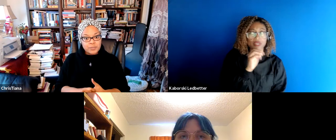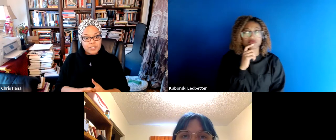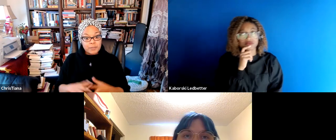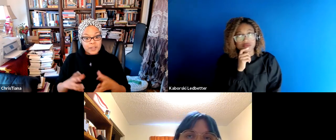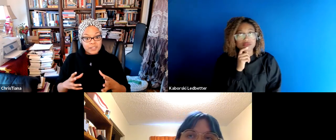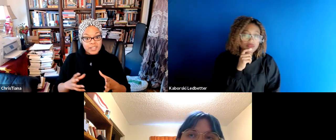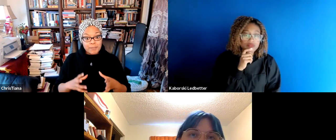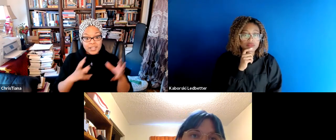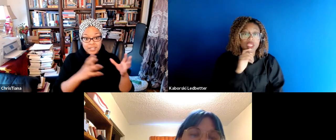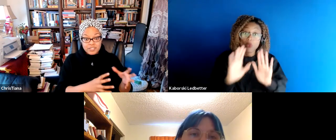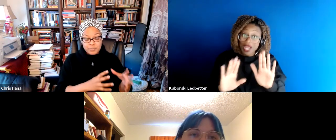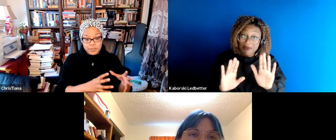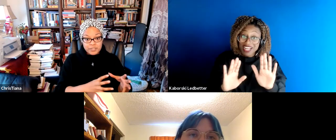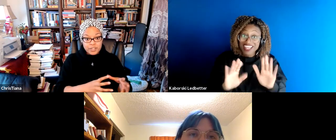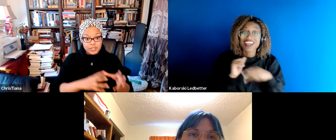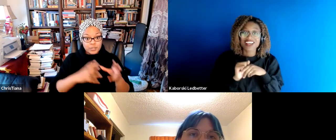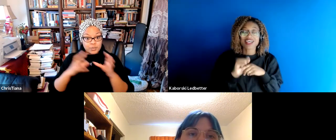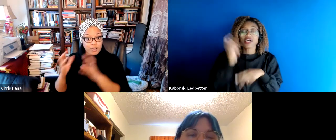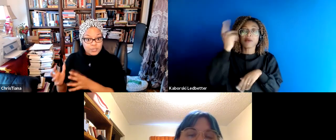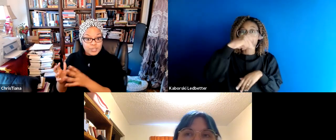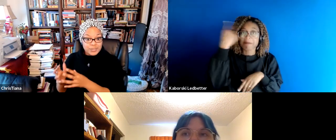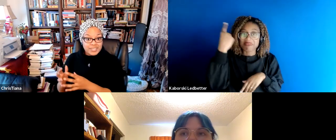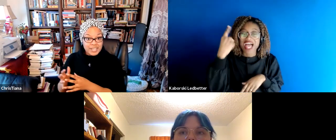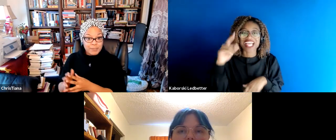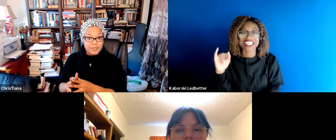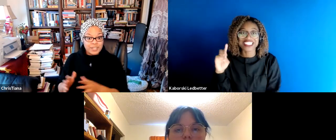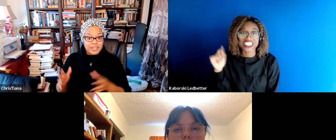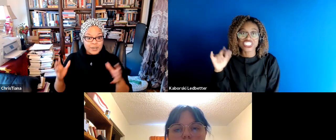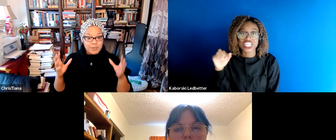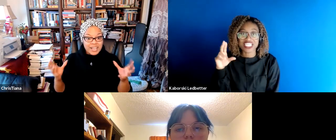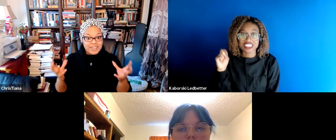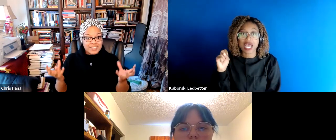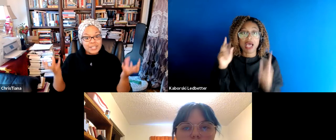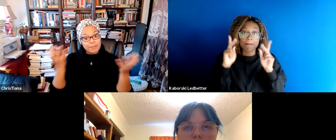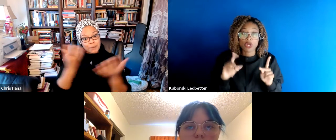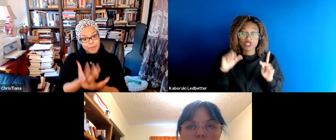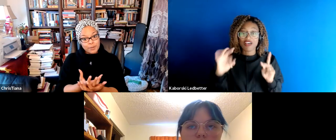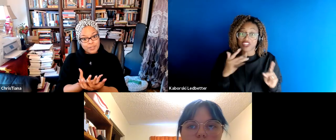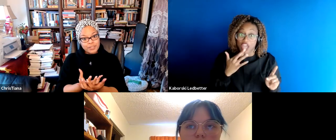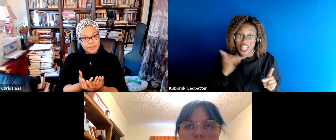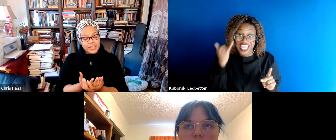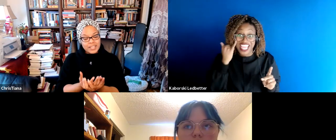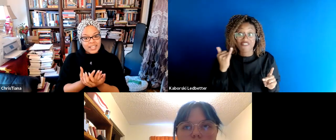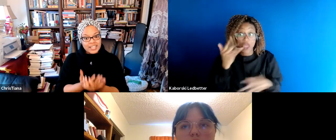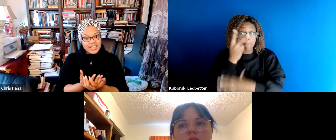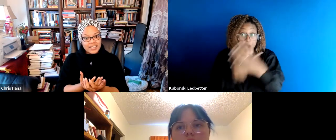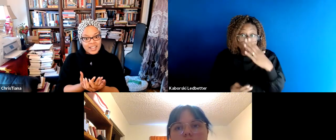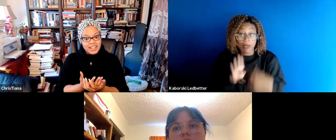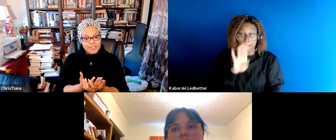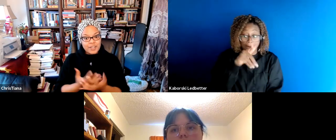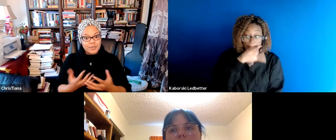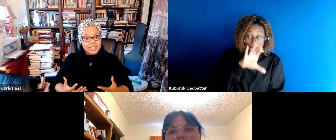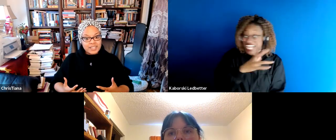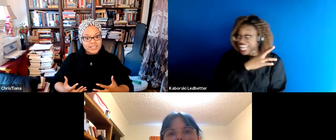ways in which say a Black Indigenous person of color who also is disabled would have to think about both. And in